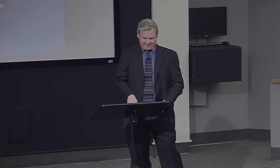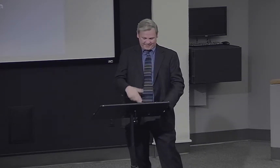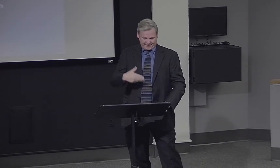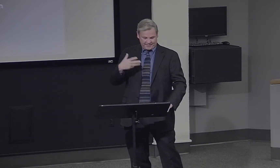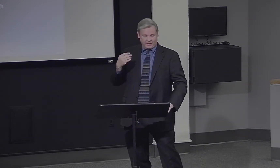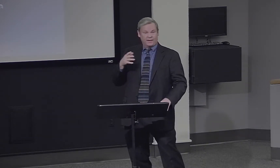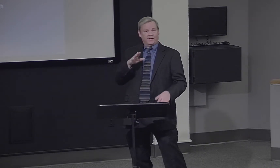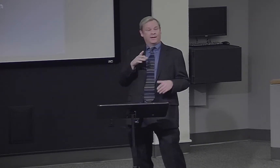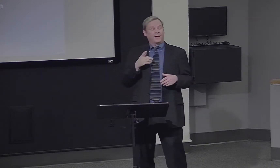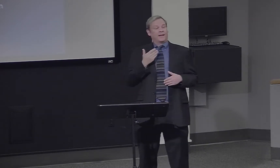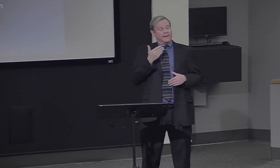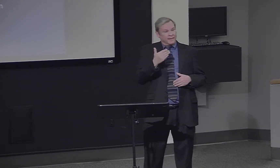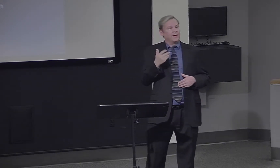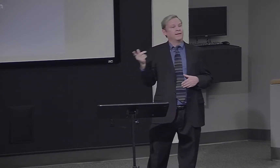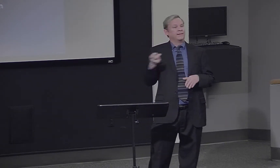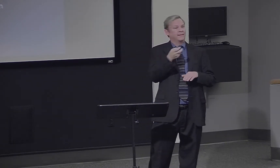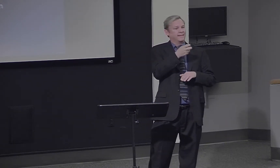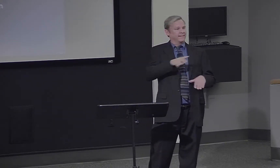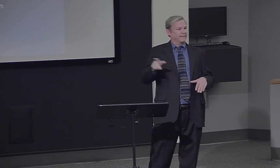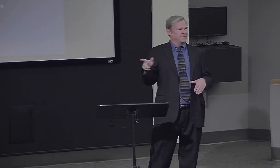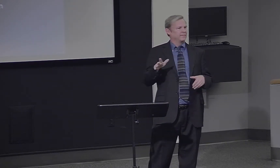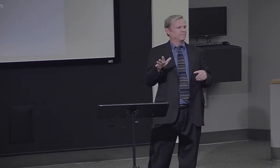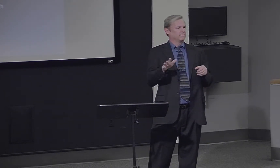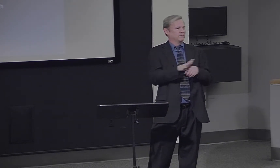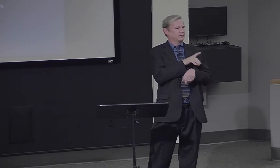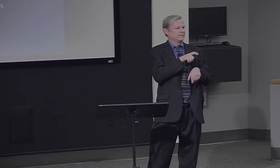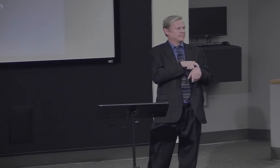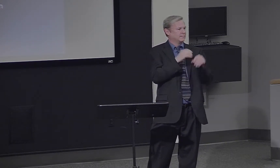in the audience, former colleagues of Pamela's. Welcome.